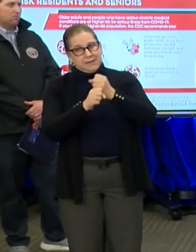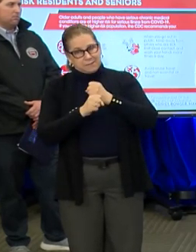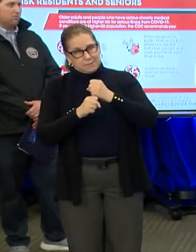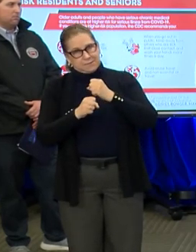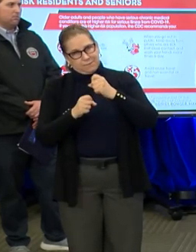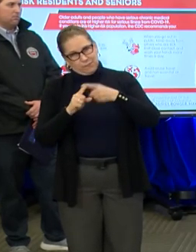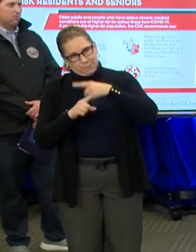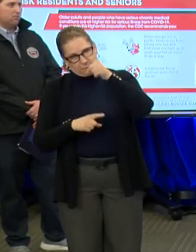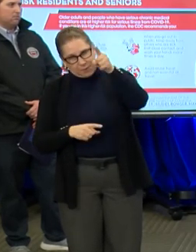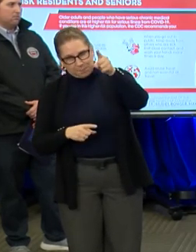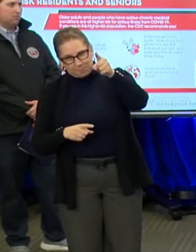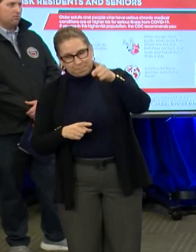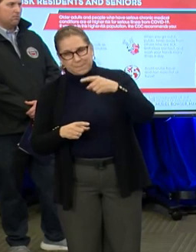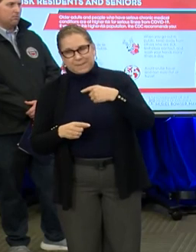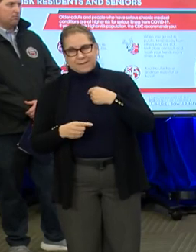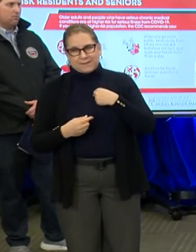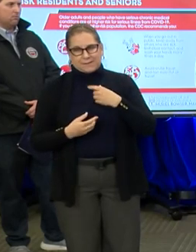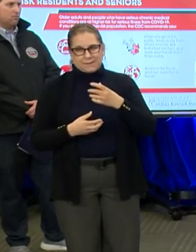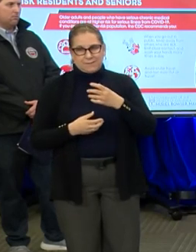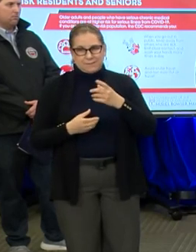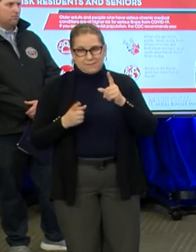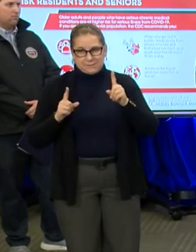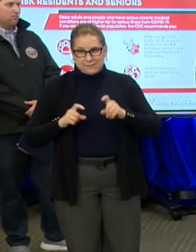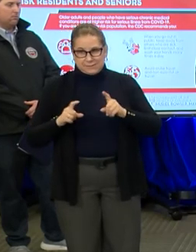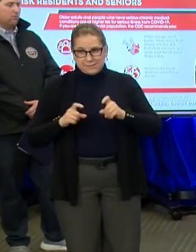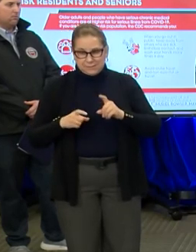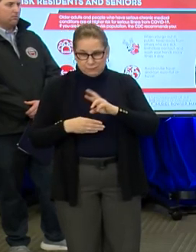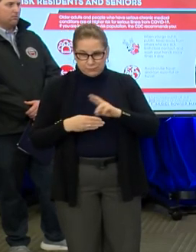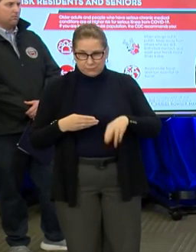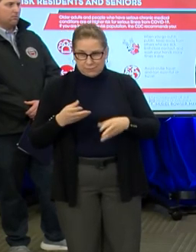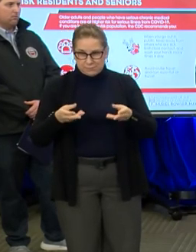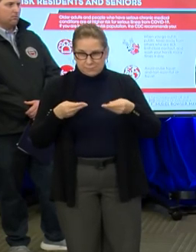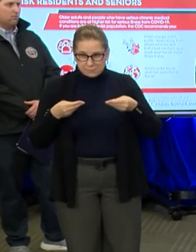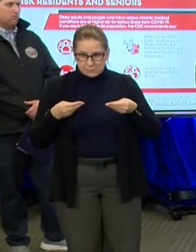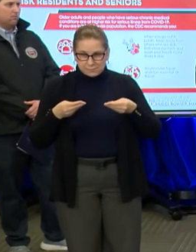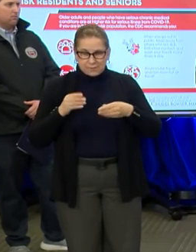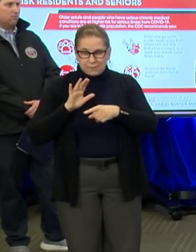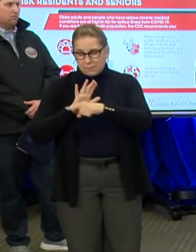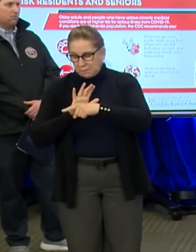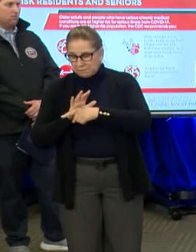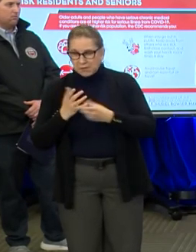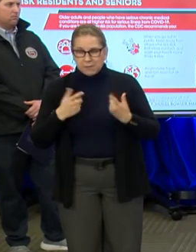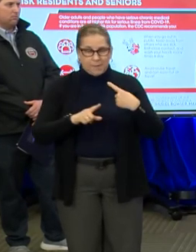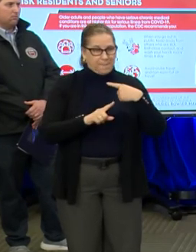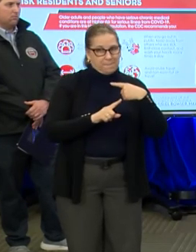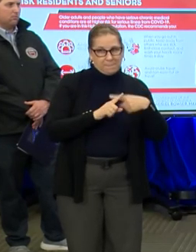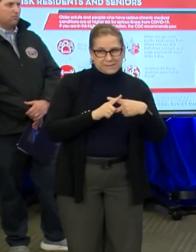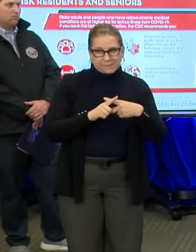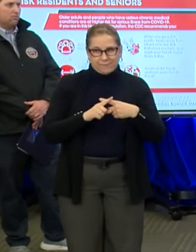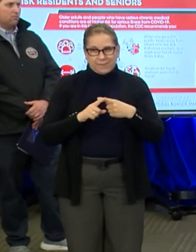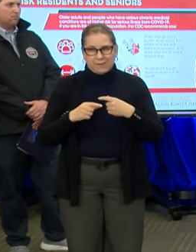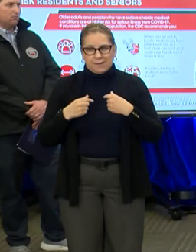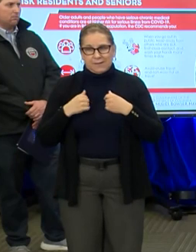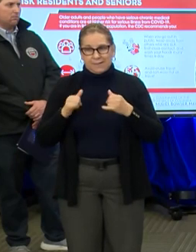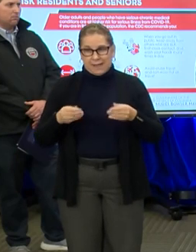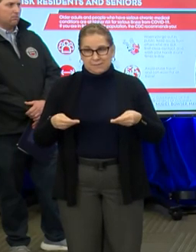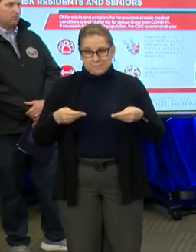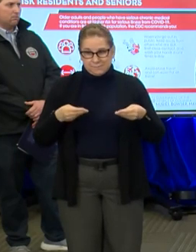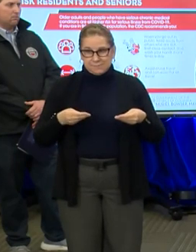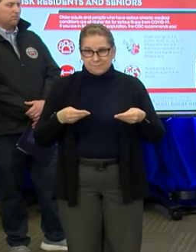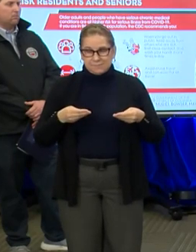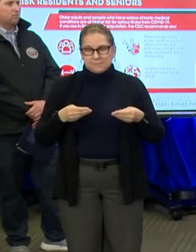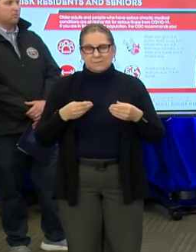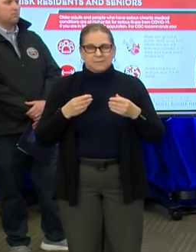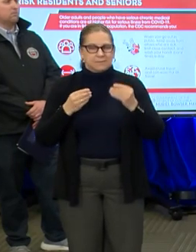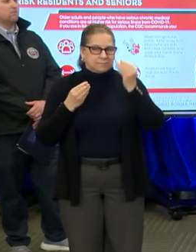positive or negative, we can only map that out and tell you if that individual was tested 7, 8, 9 days ago, when